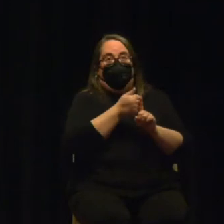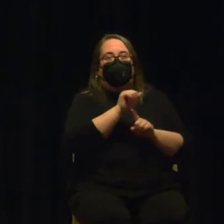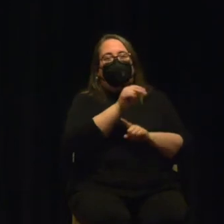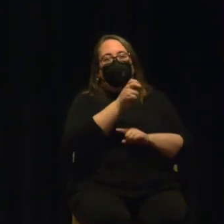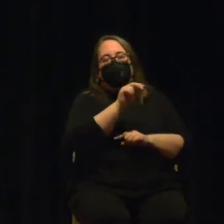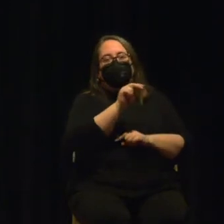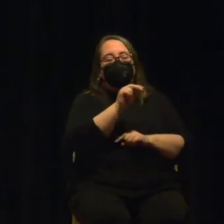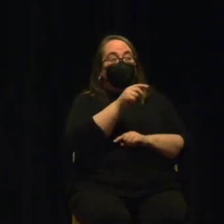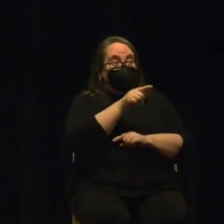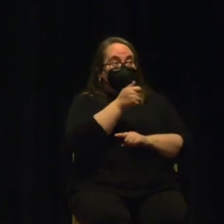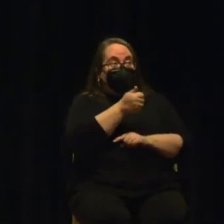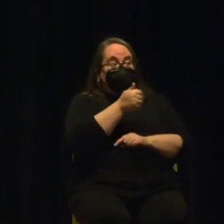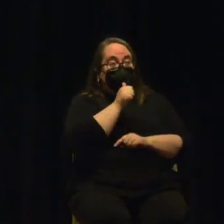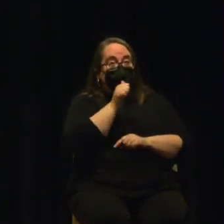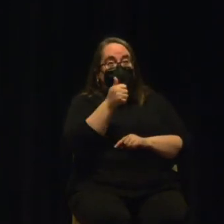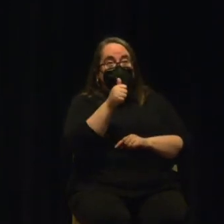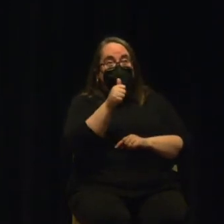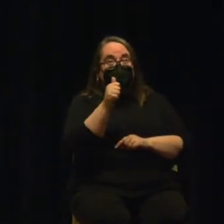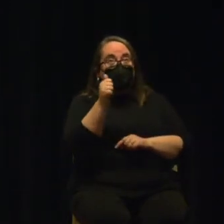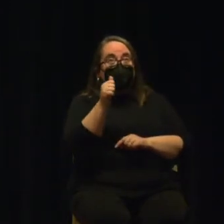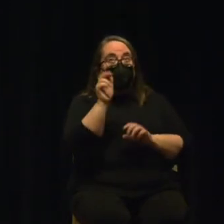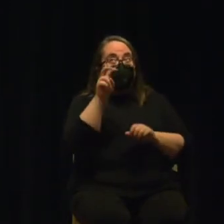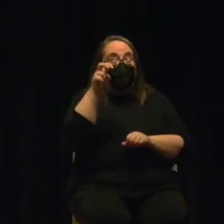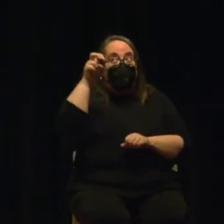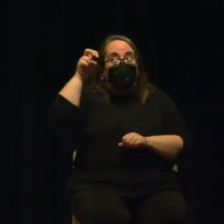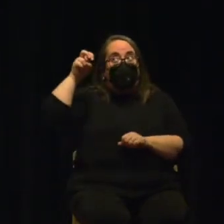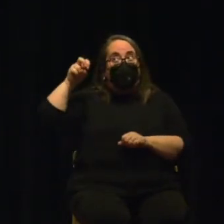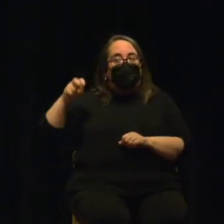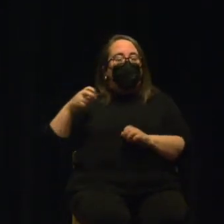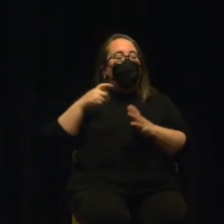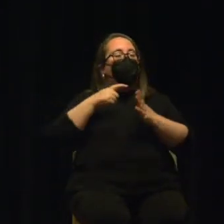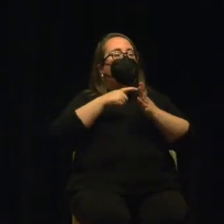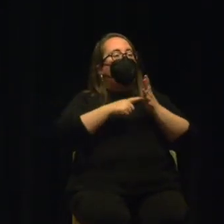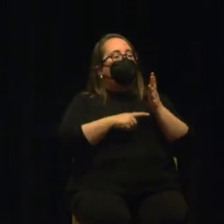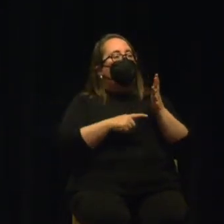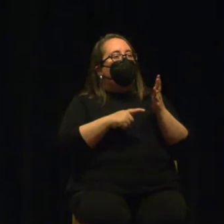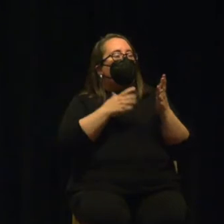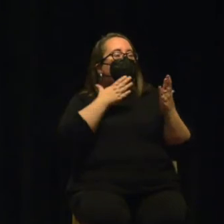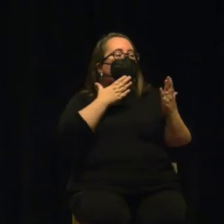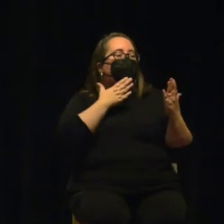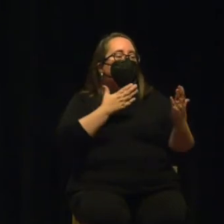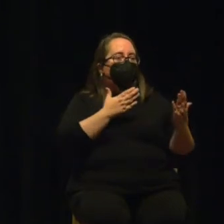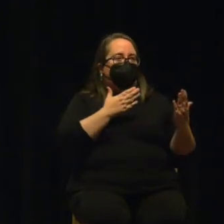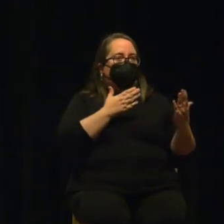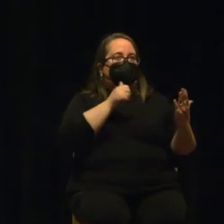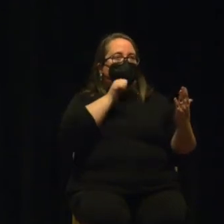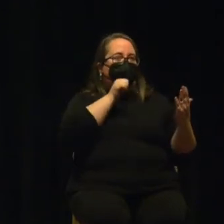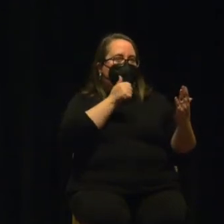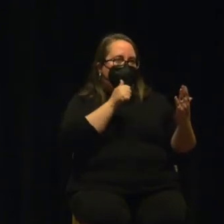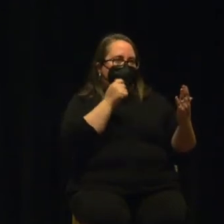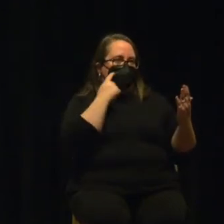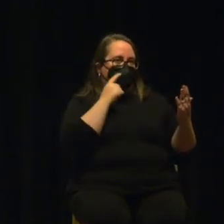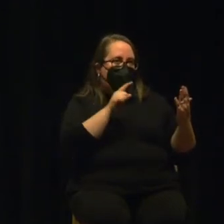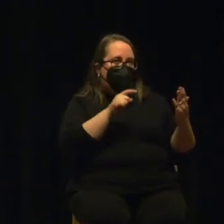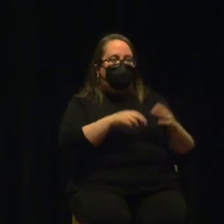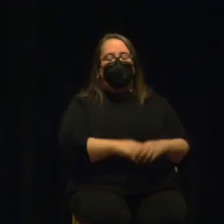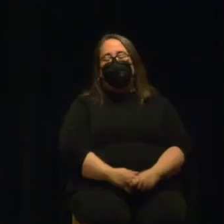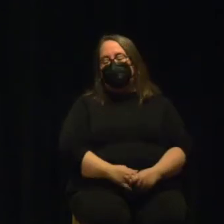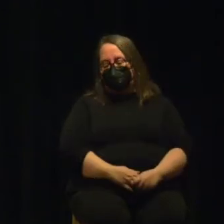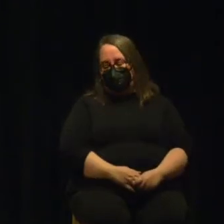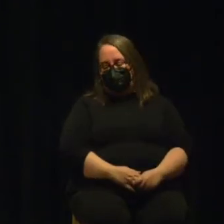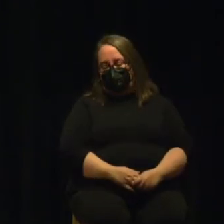say 10 years old, what would you thank him for? You know, I would thank him